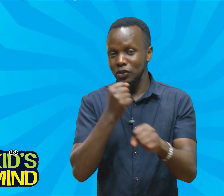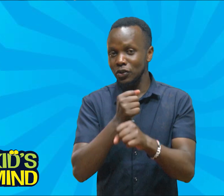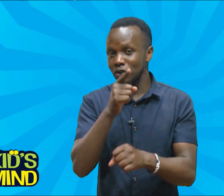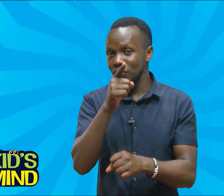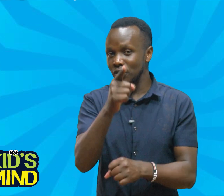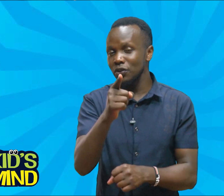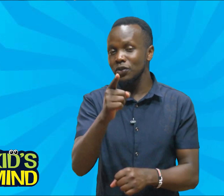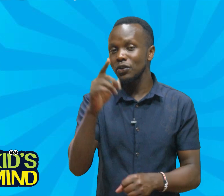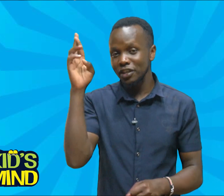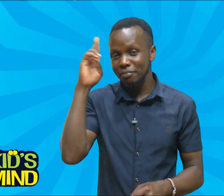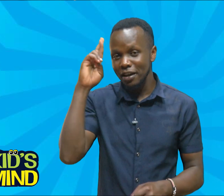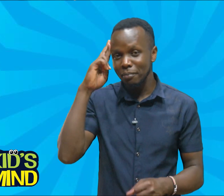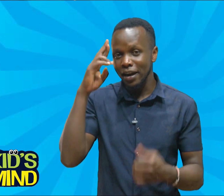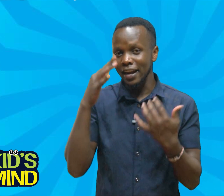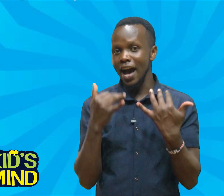do you remember now?